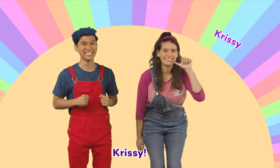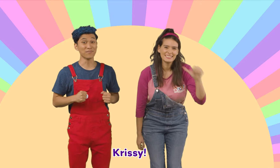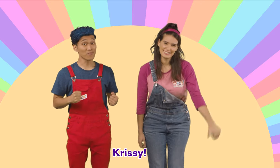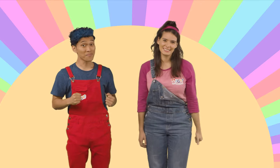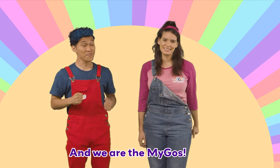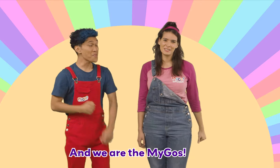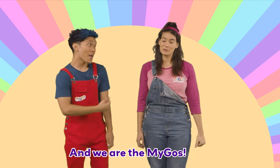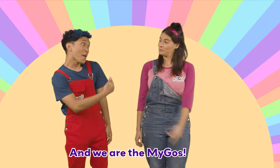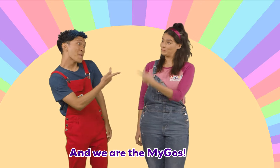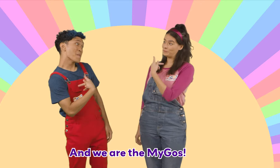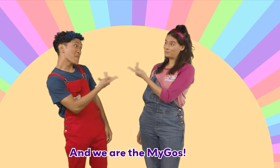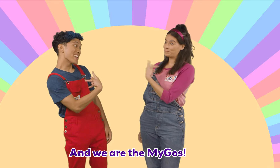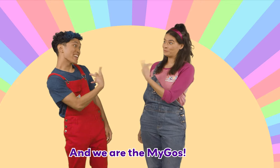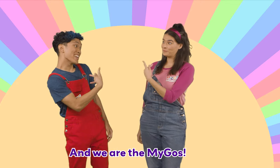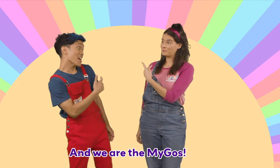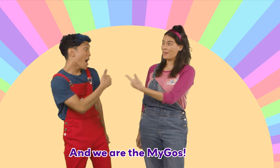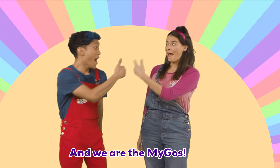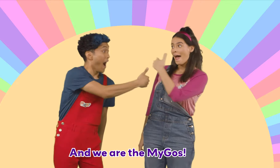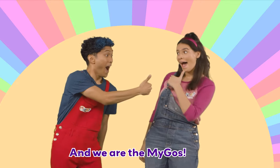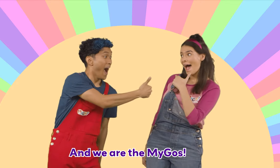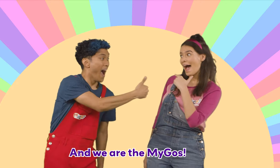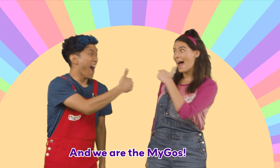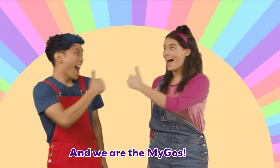Chrissy. And we